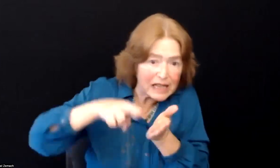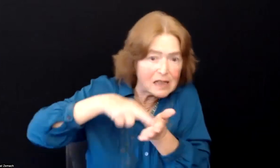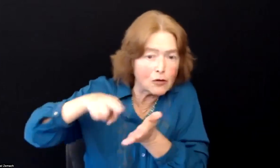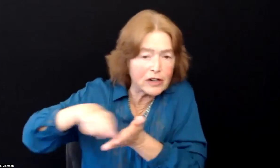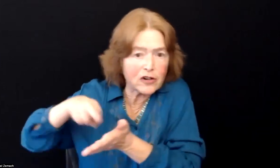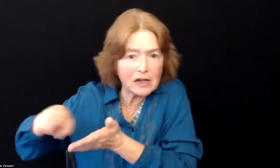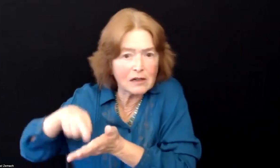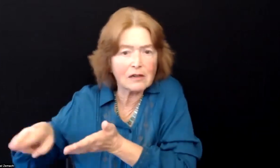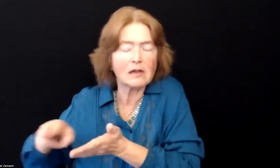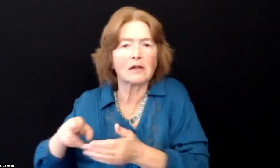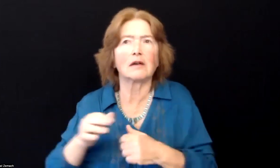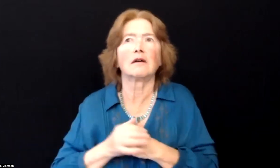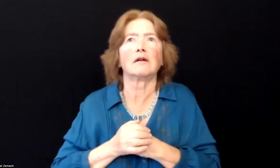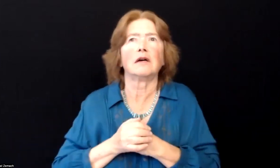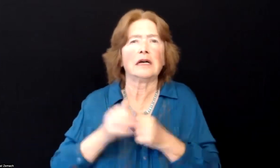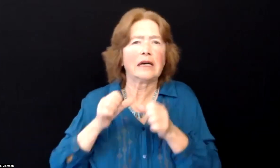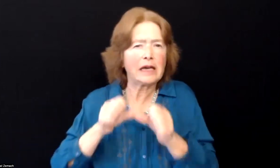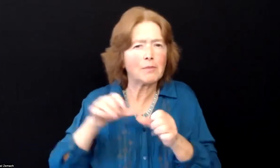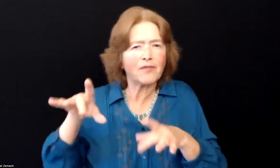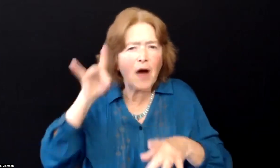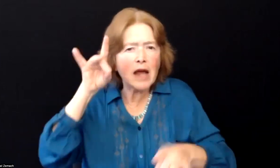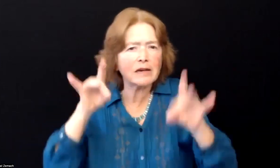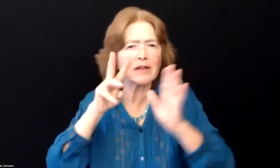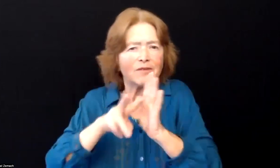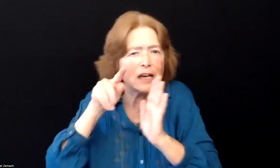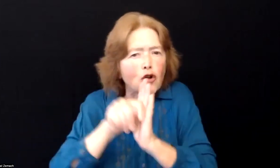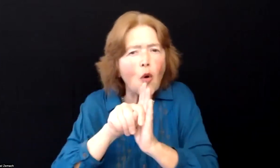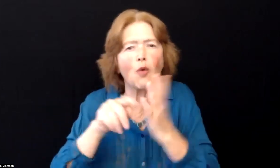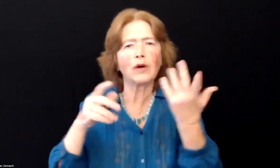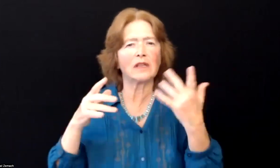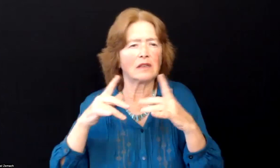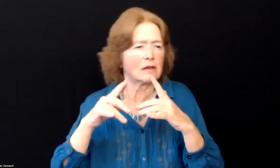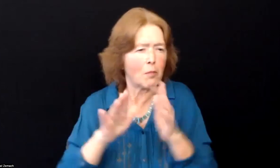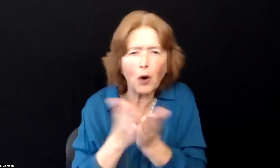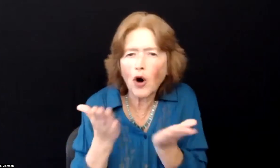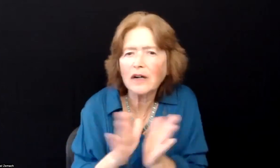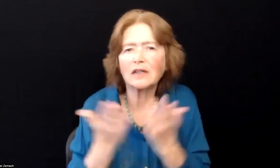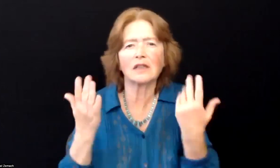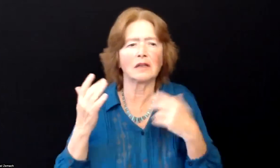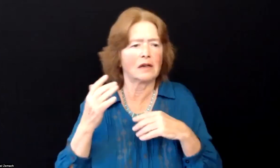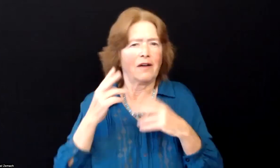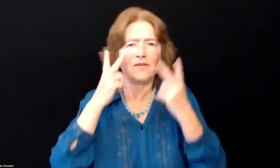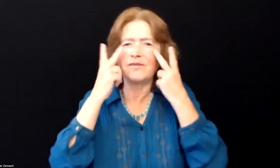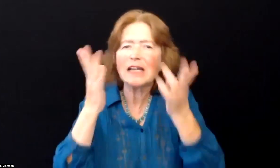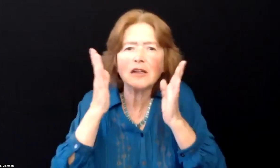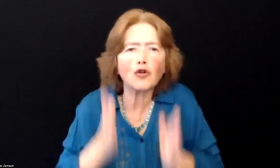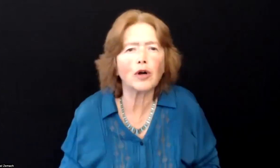keep doing that, your research, keep finding videos, books, have